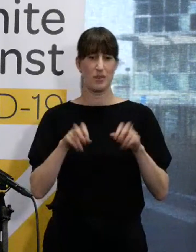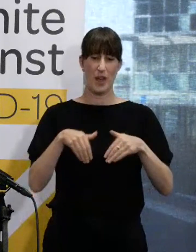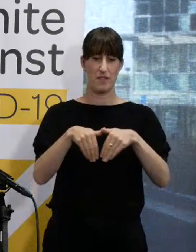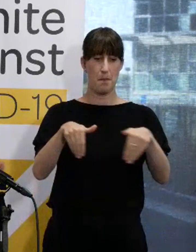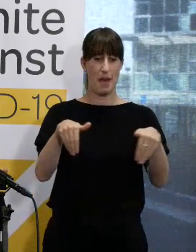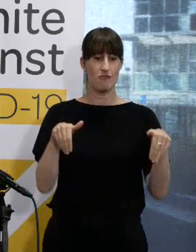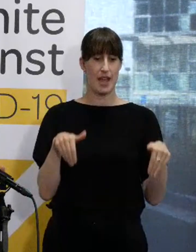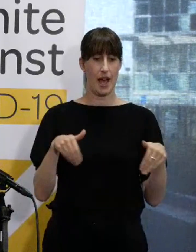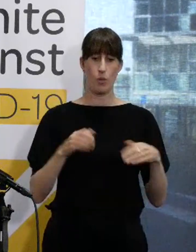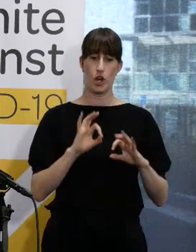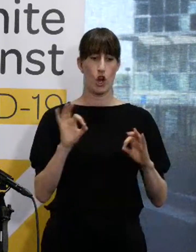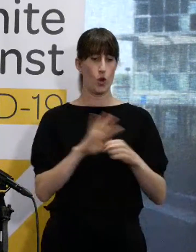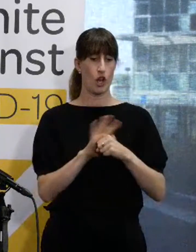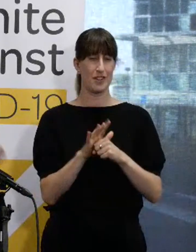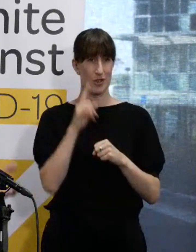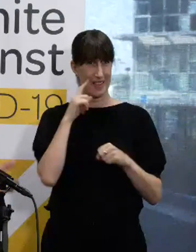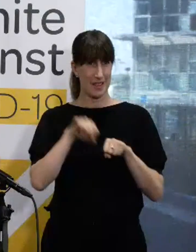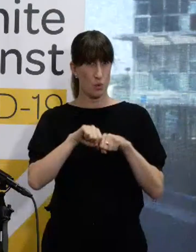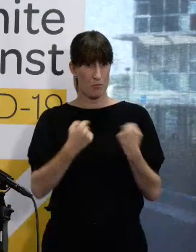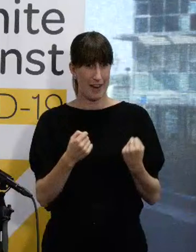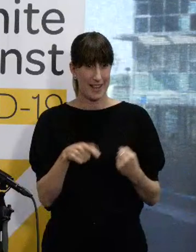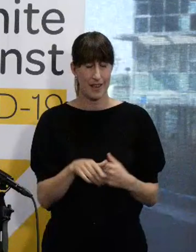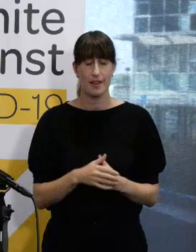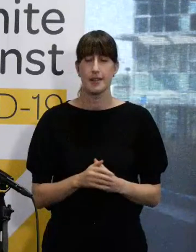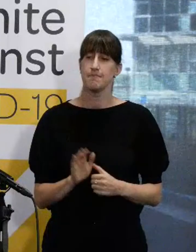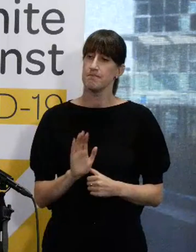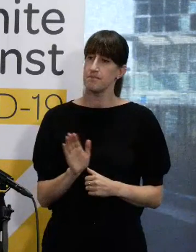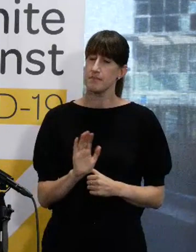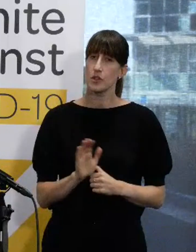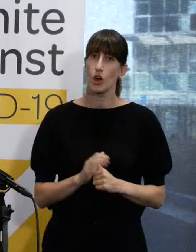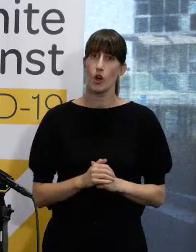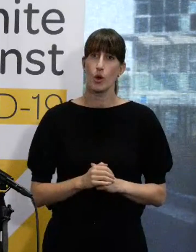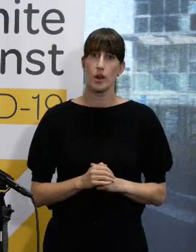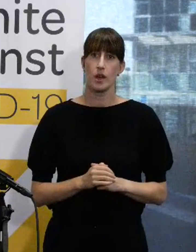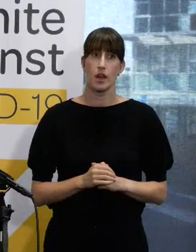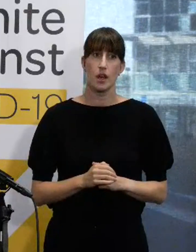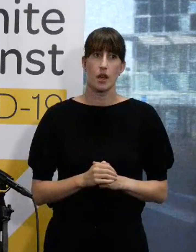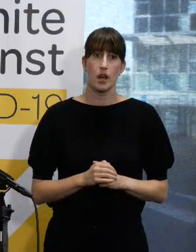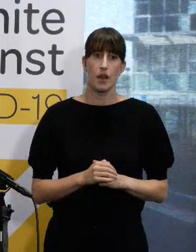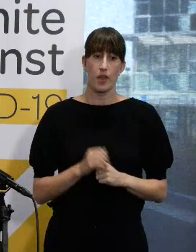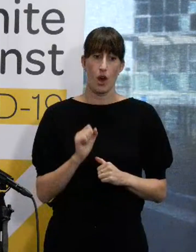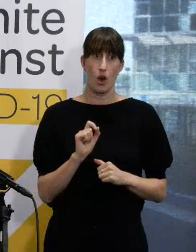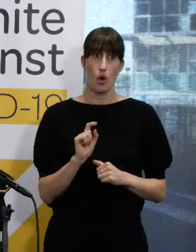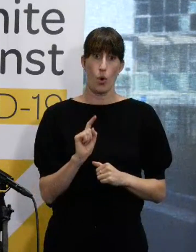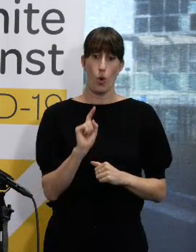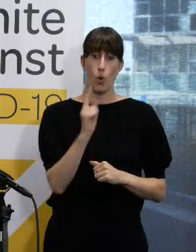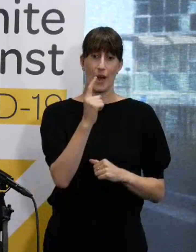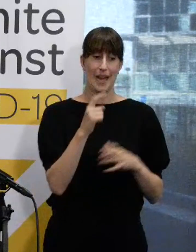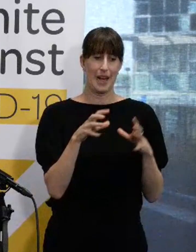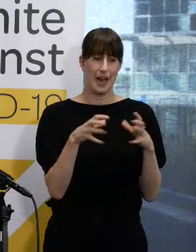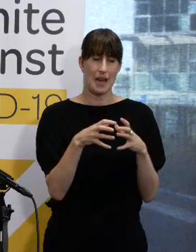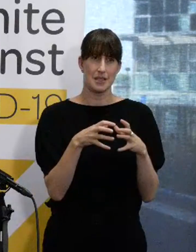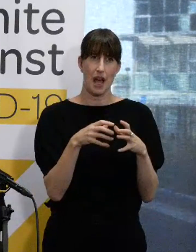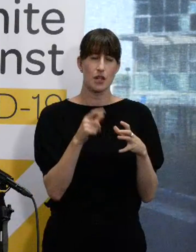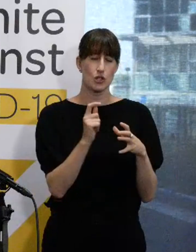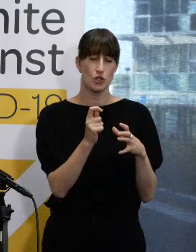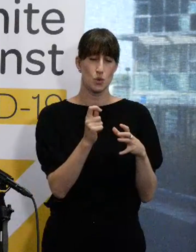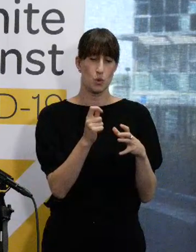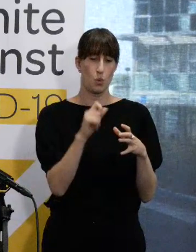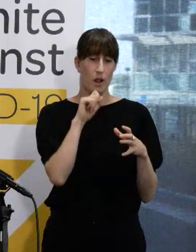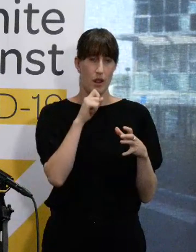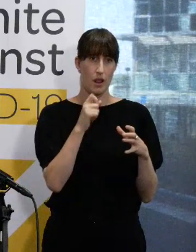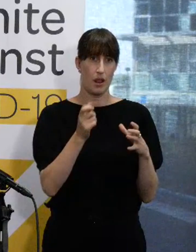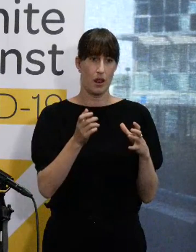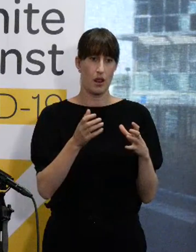time, and we've just about finalised our review of the Auckland cluster, although we're still not sure where that came from. But our